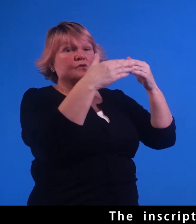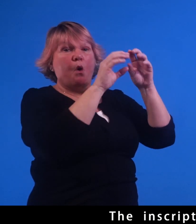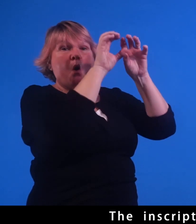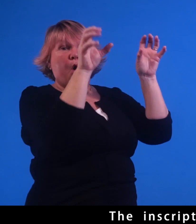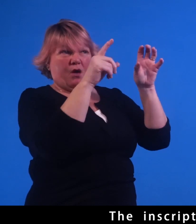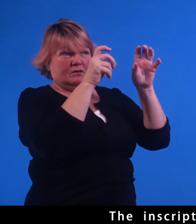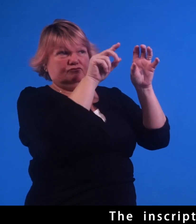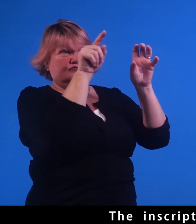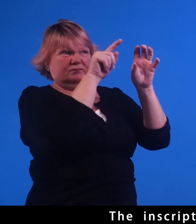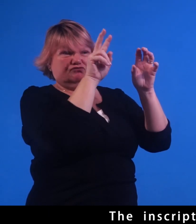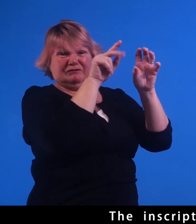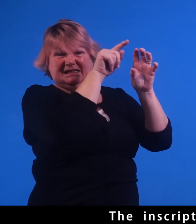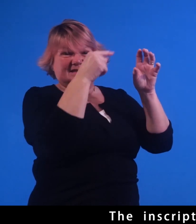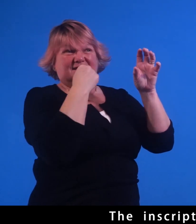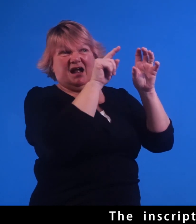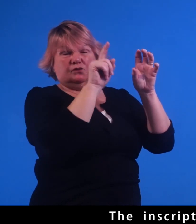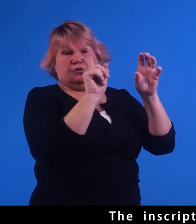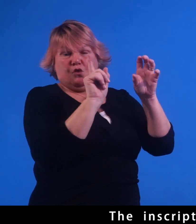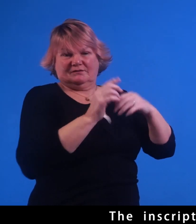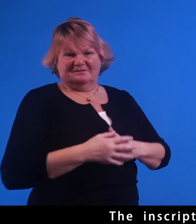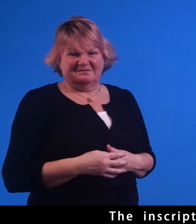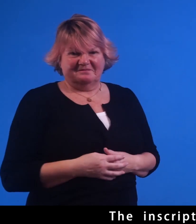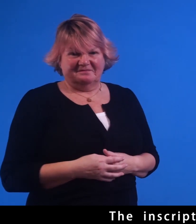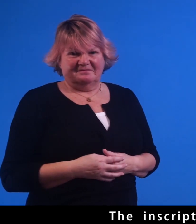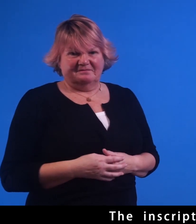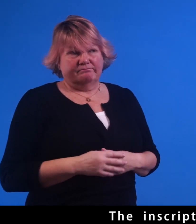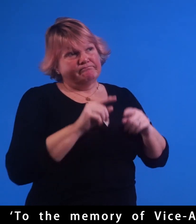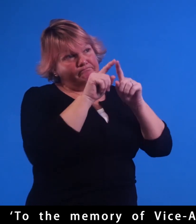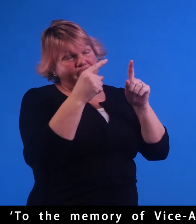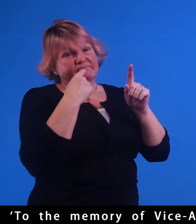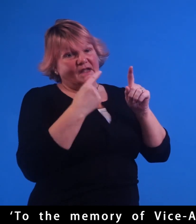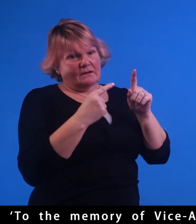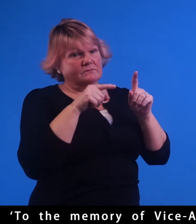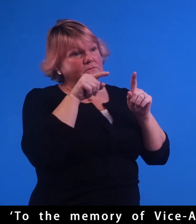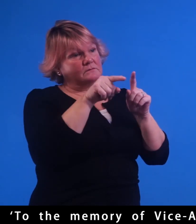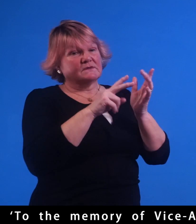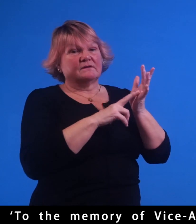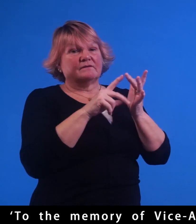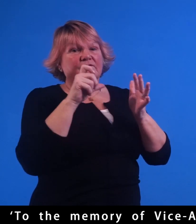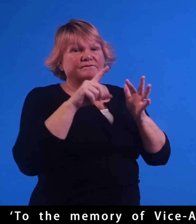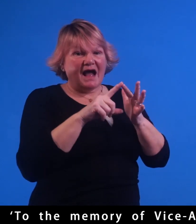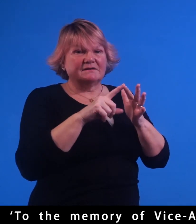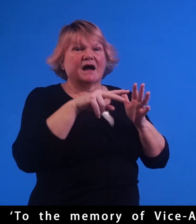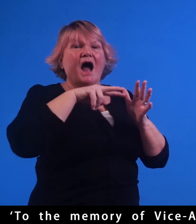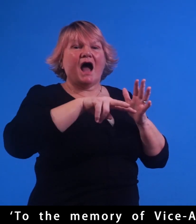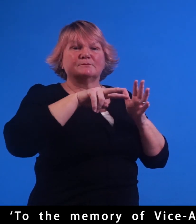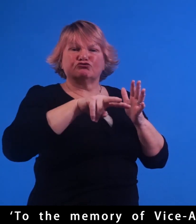The inscription above the door of the Nelson Monument reads, "To the memory of Vice Admiral